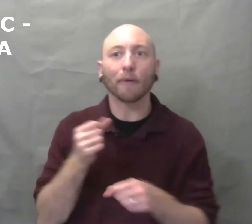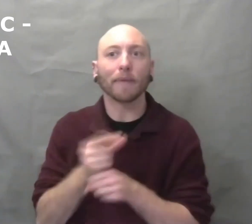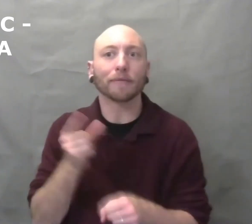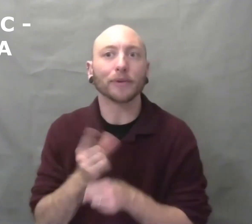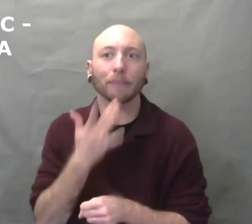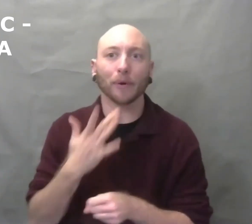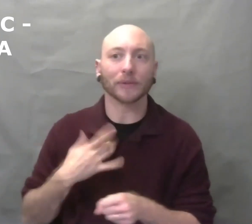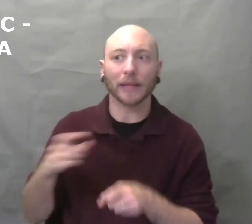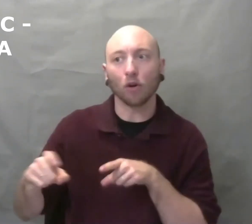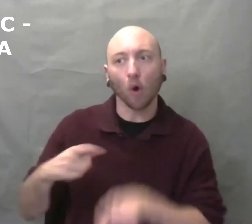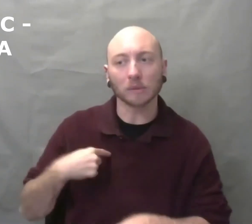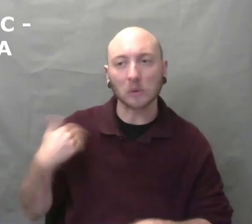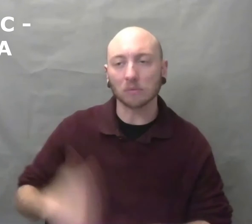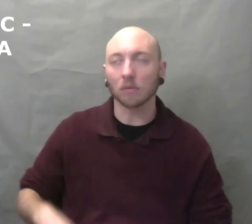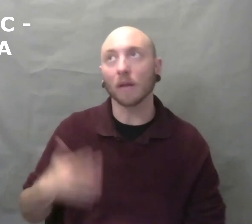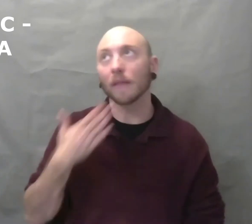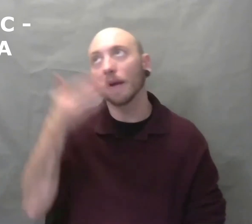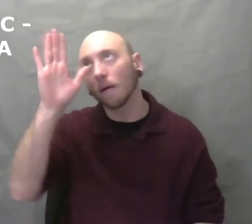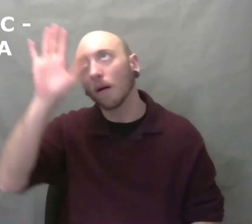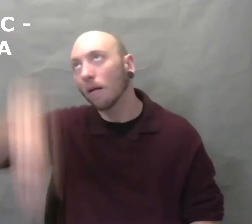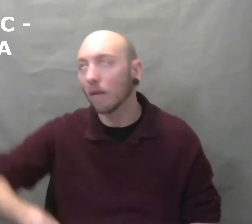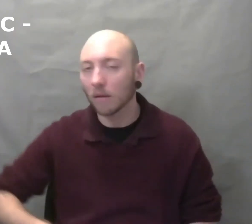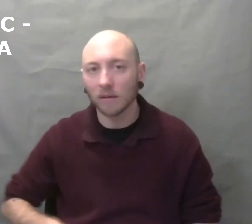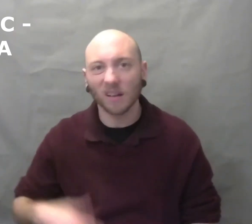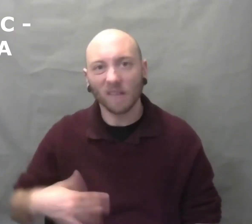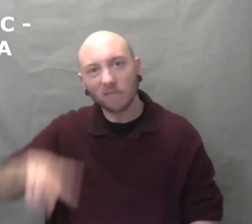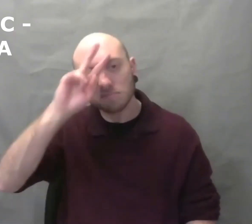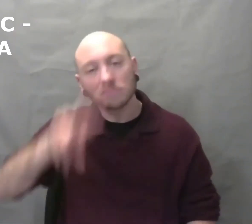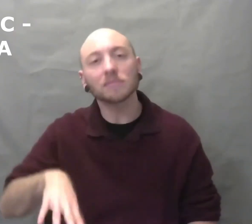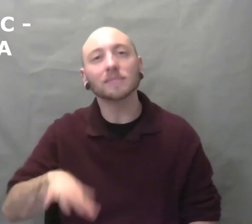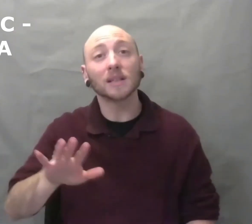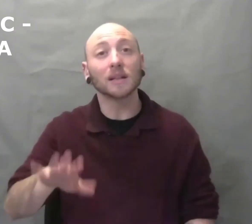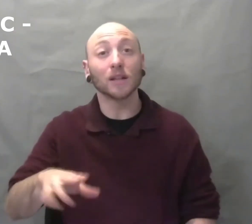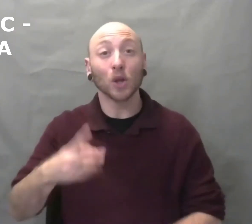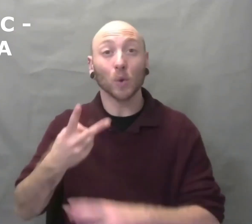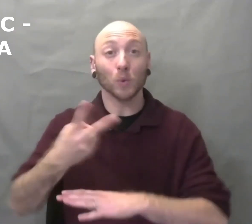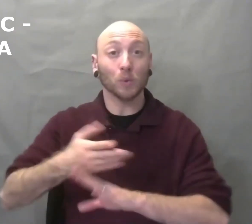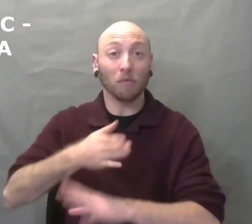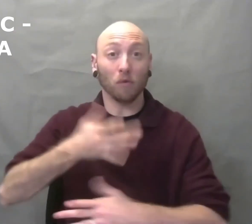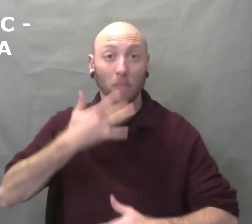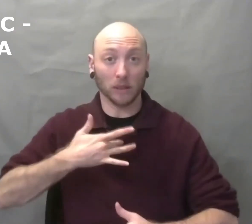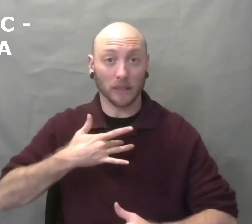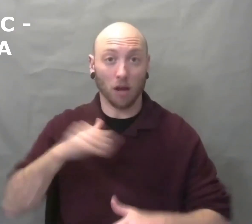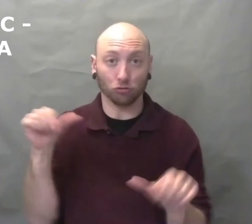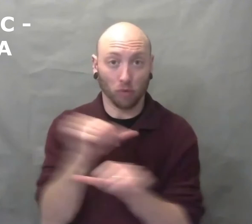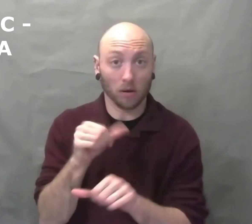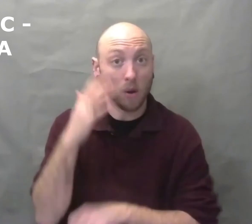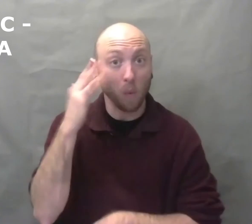for me what I can't do for myself. And it made me feel stupid when he called. Like, I got drunk 2 days before my birthday and he called me on my birthday. So I thought about